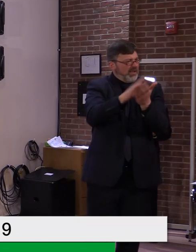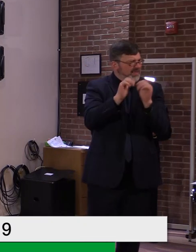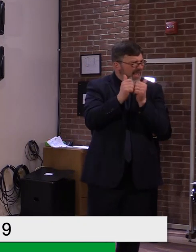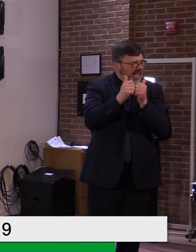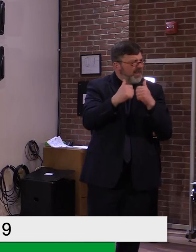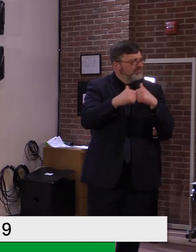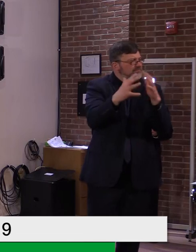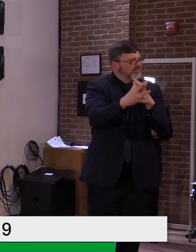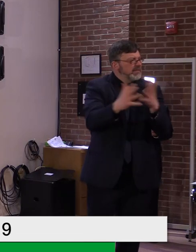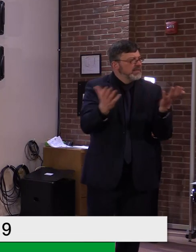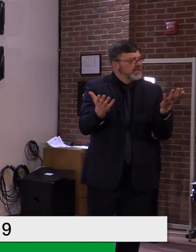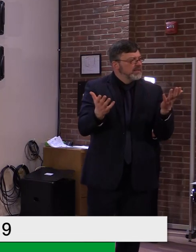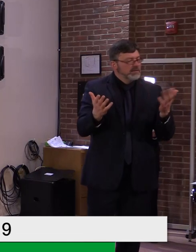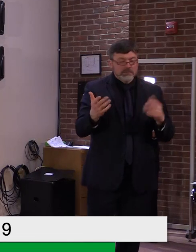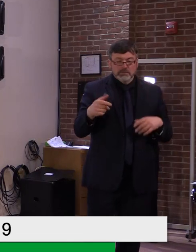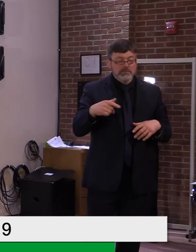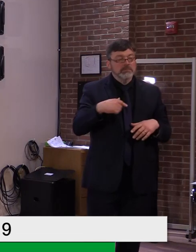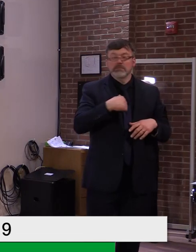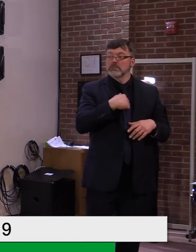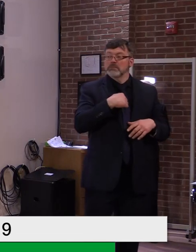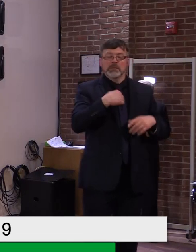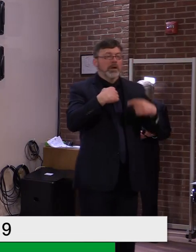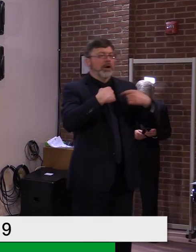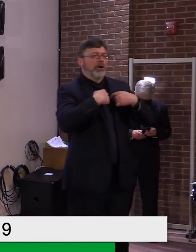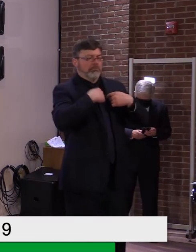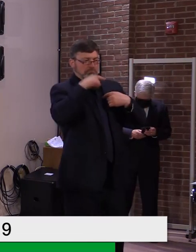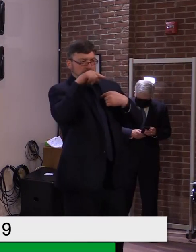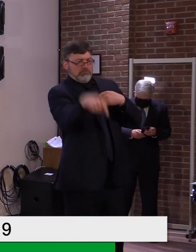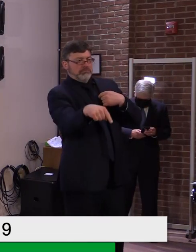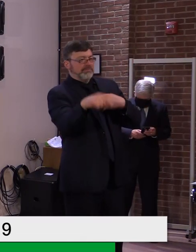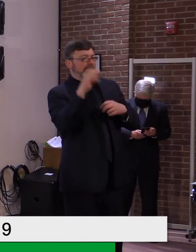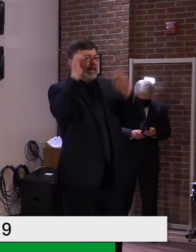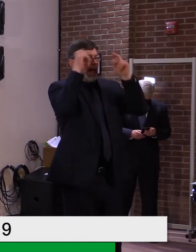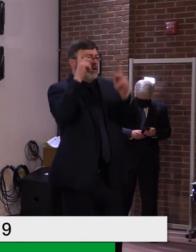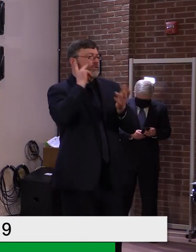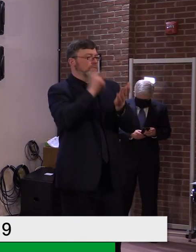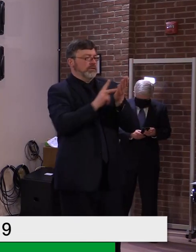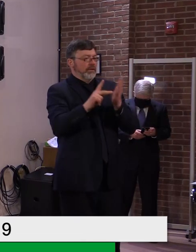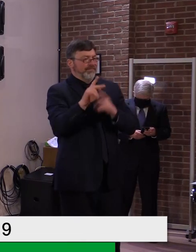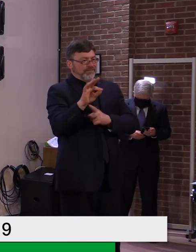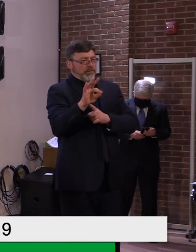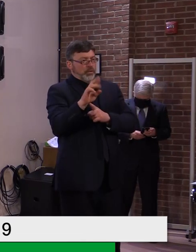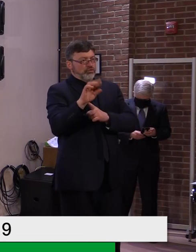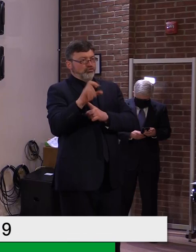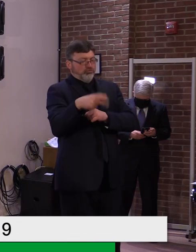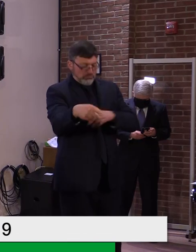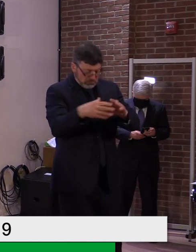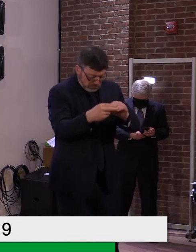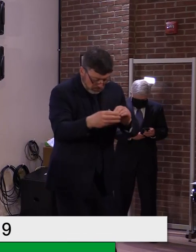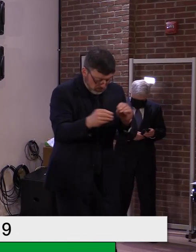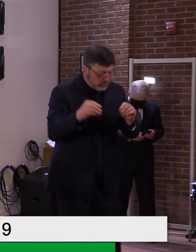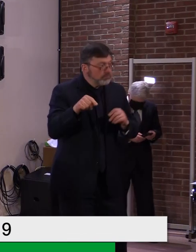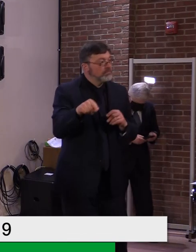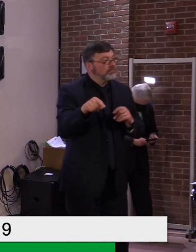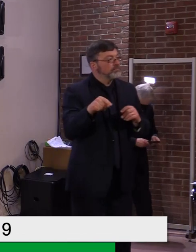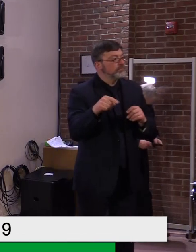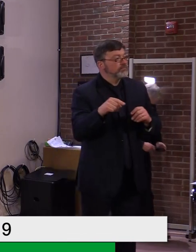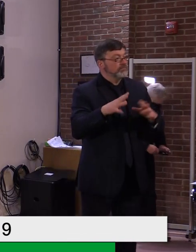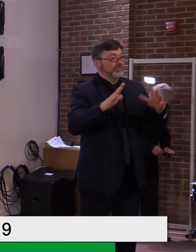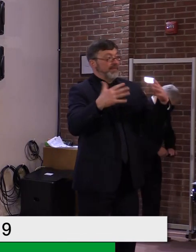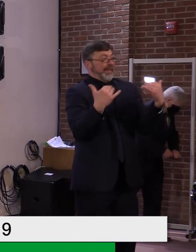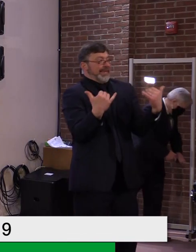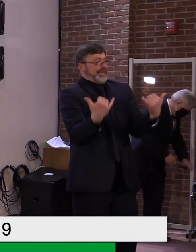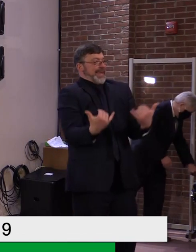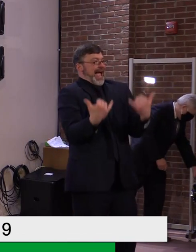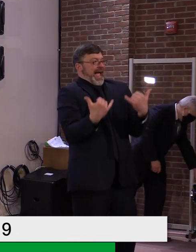Yes, good afternoon, Governor. Yes, thanks for the question. We are in the process of revising our guidance. We had started that